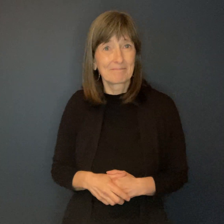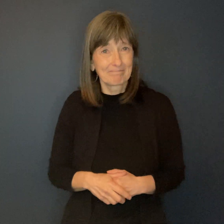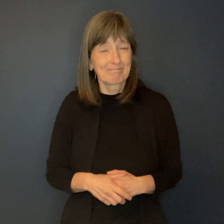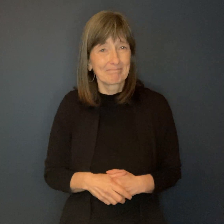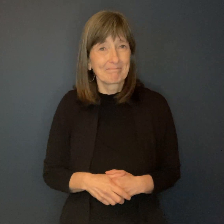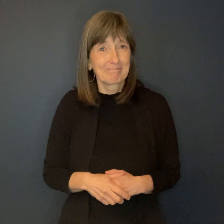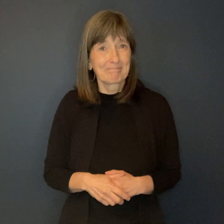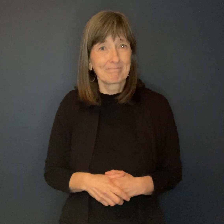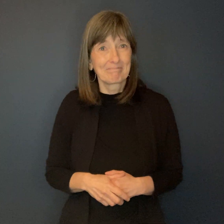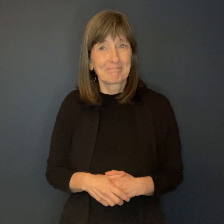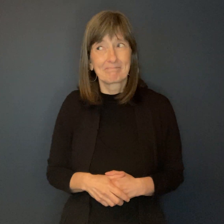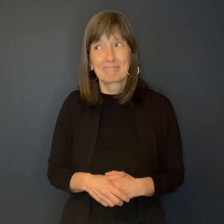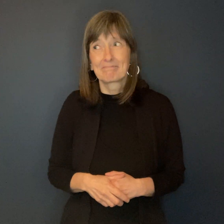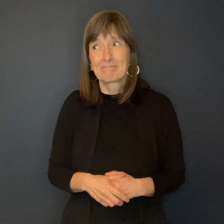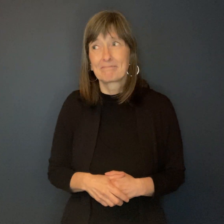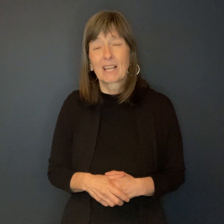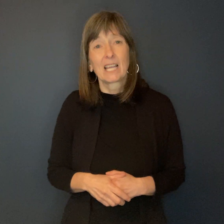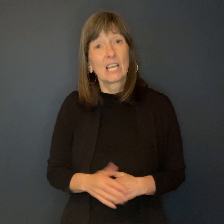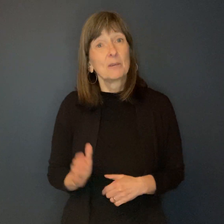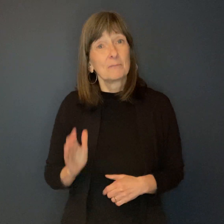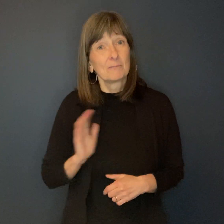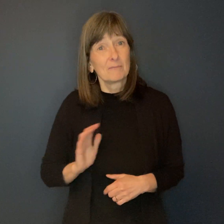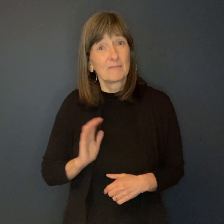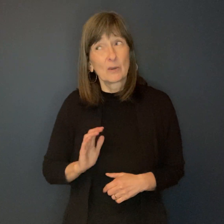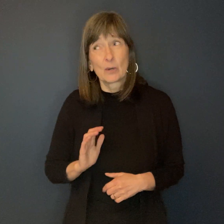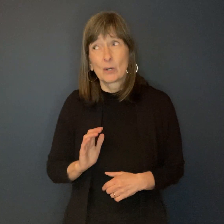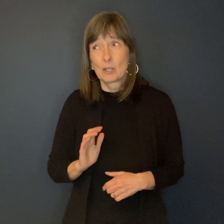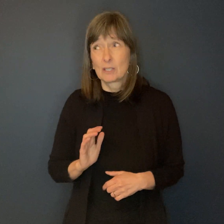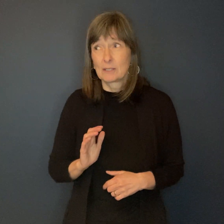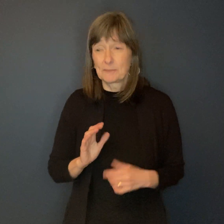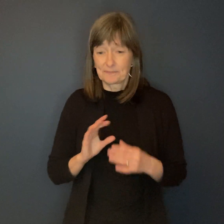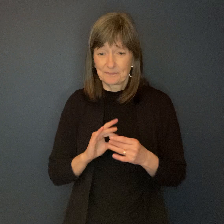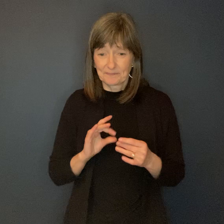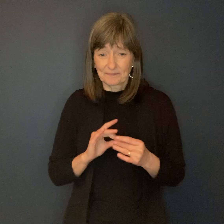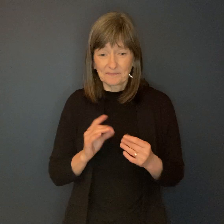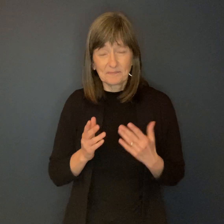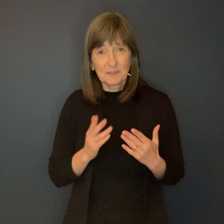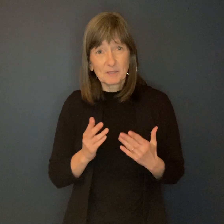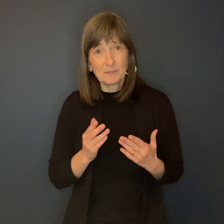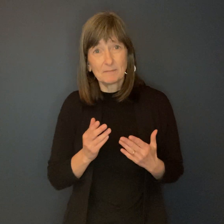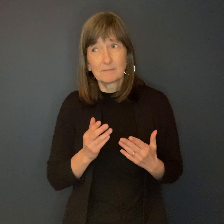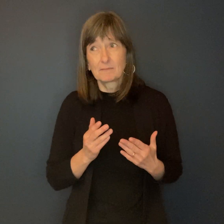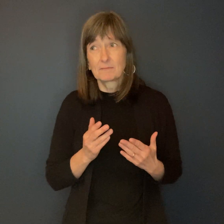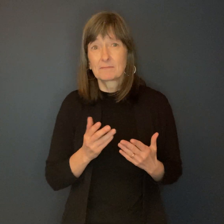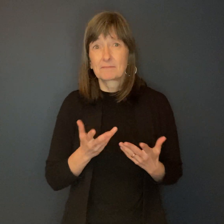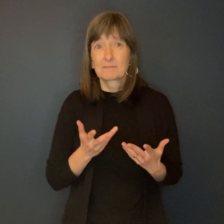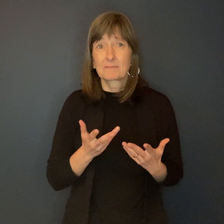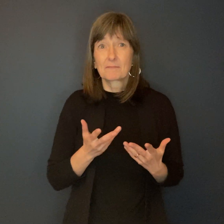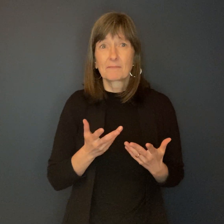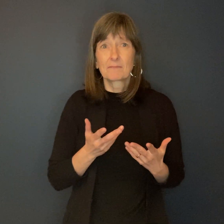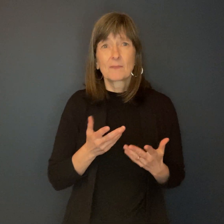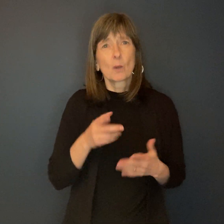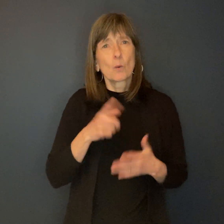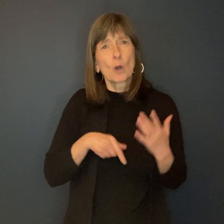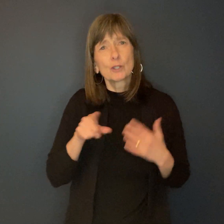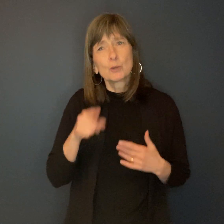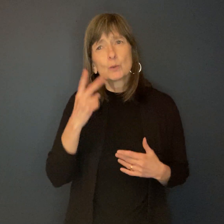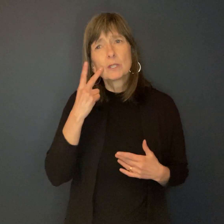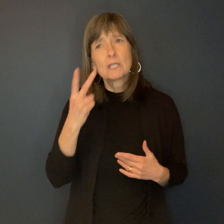You referenced earlier that disincentives. Just wondering if you could maybe share with us some of what you saw or what you see as some of the major disincentives